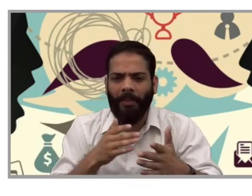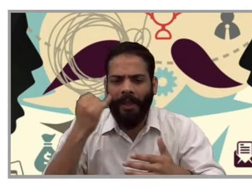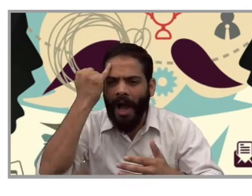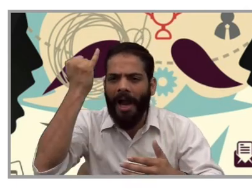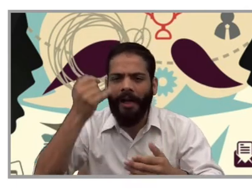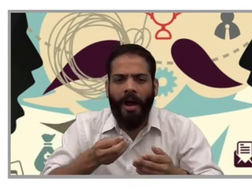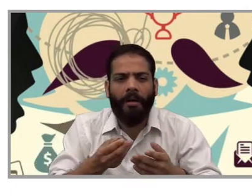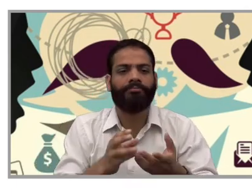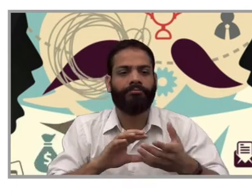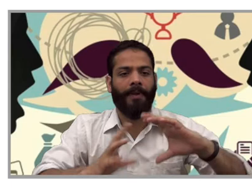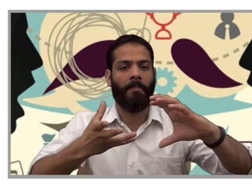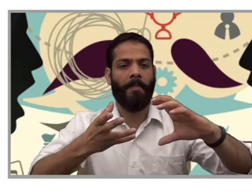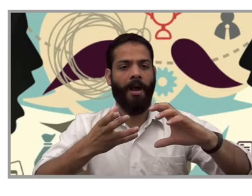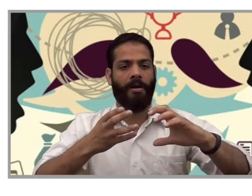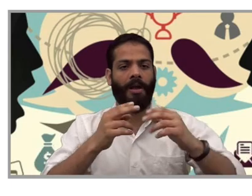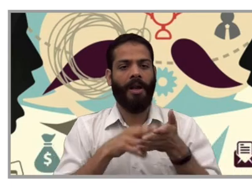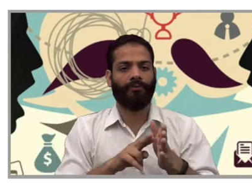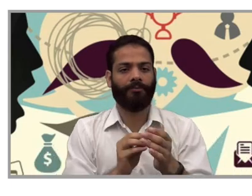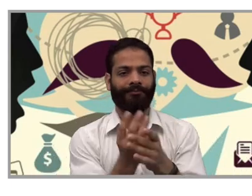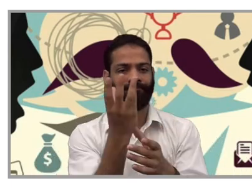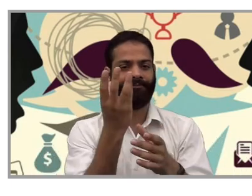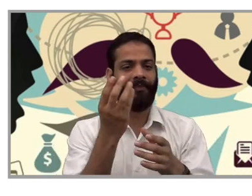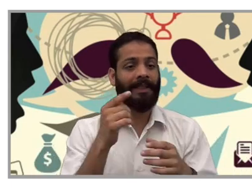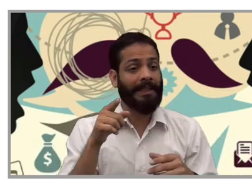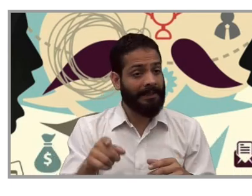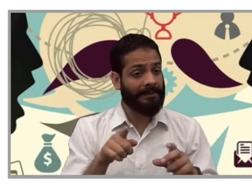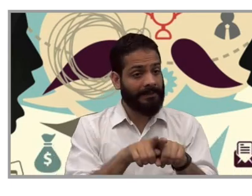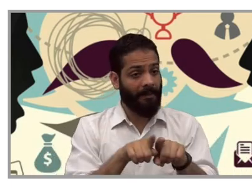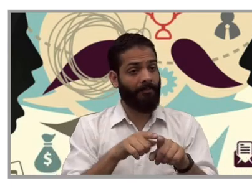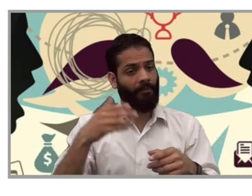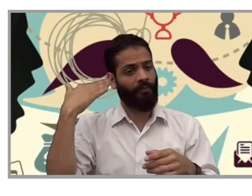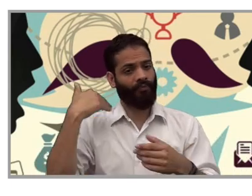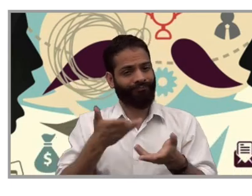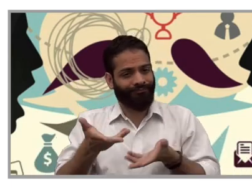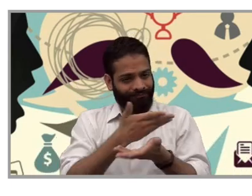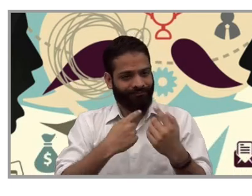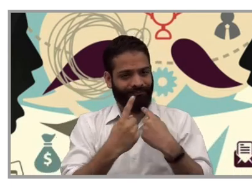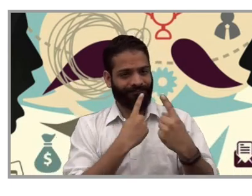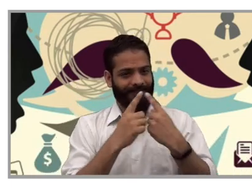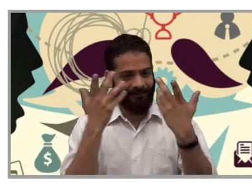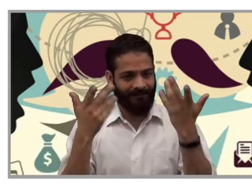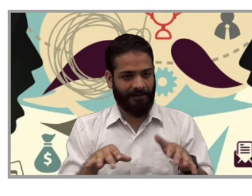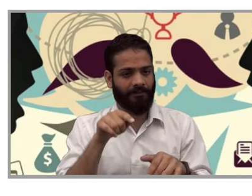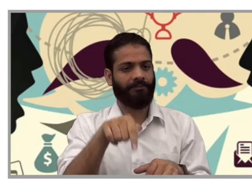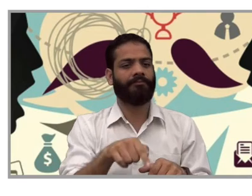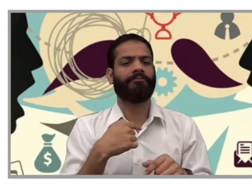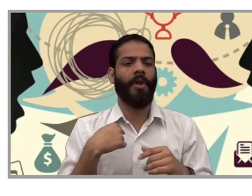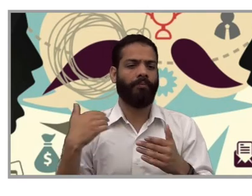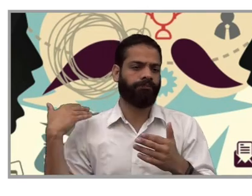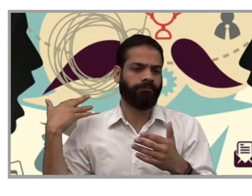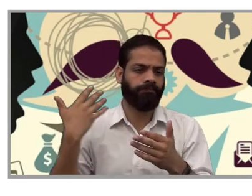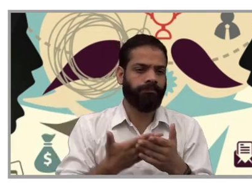As discussed earlier, we have come across home signs which often exhibit these properties